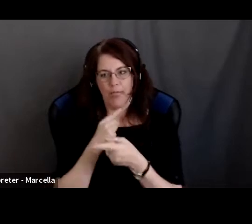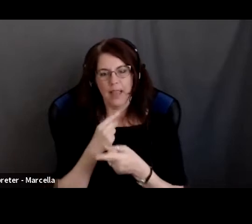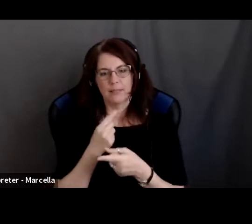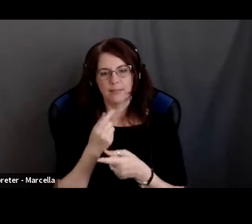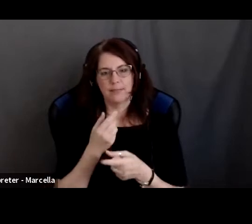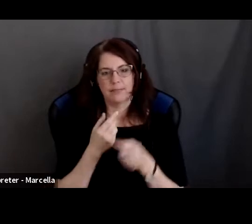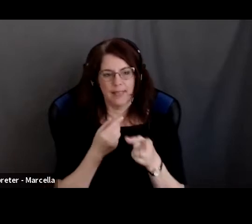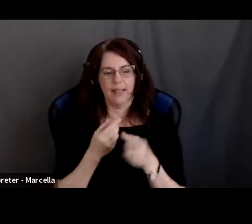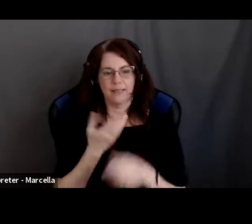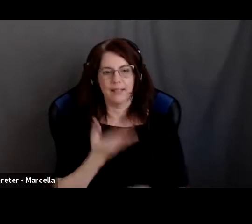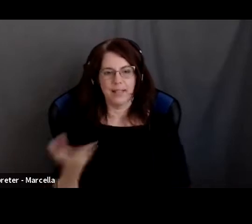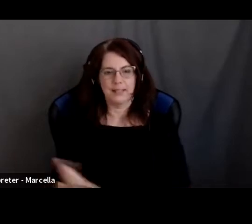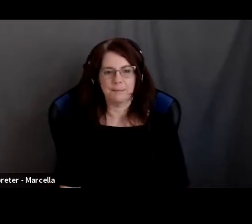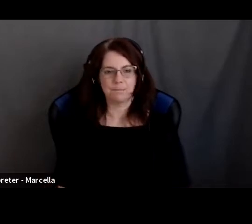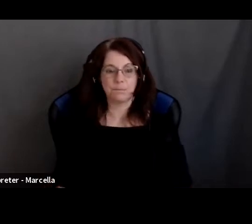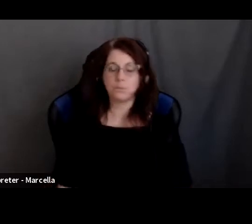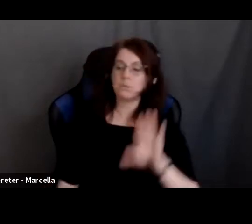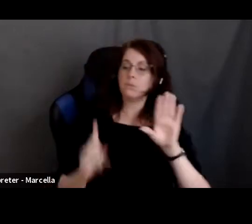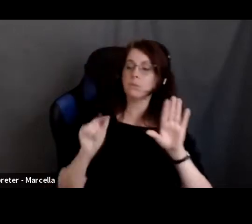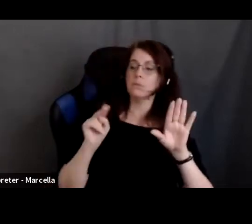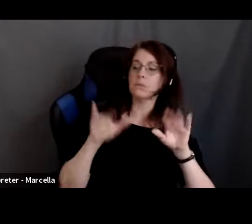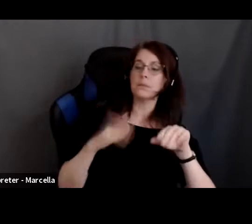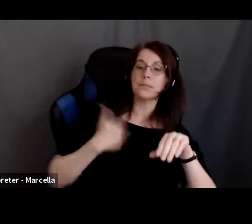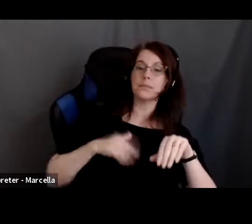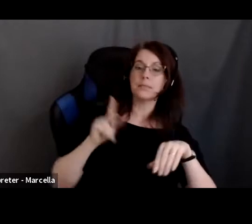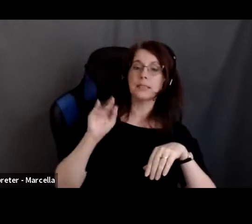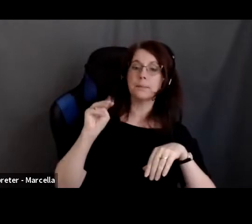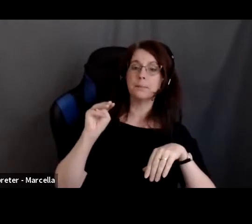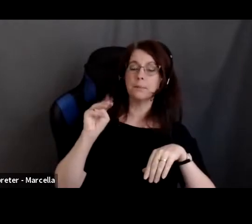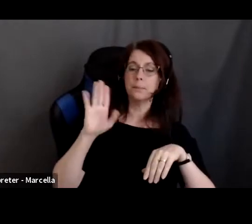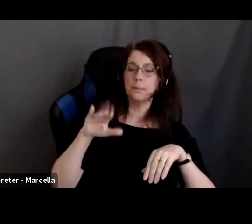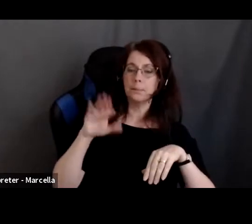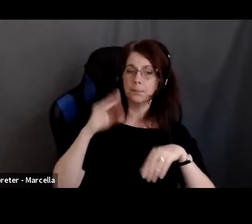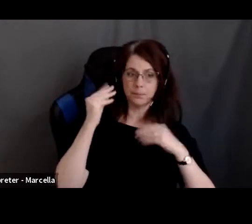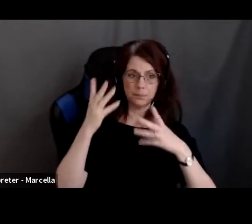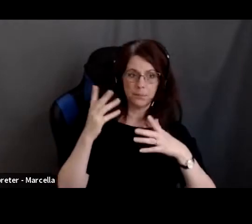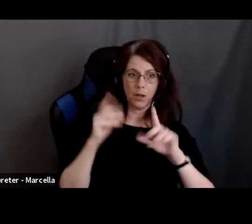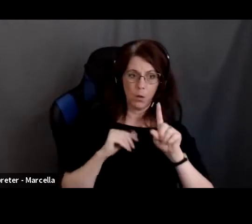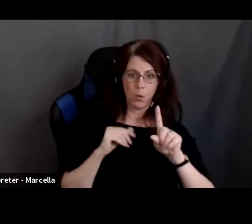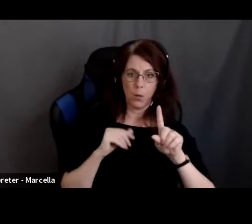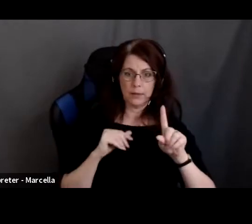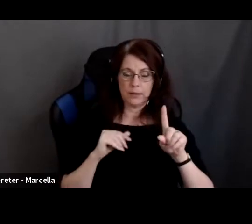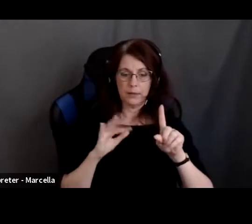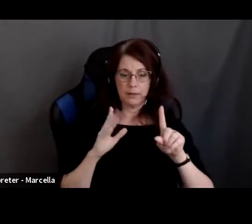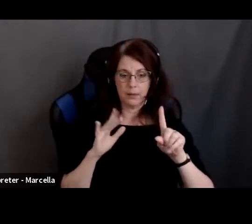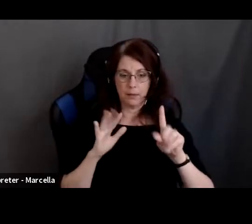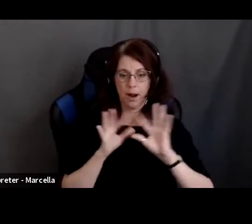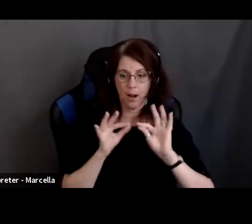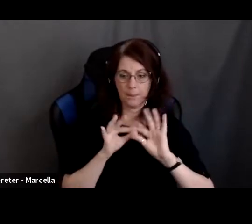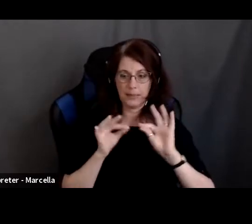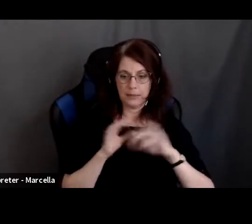device. Danny, this is Kim. Yes. I have one comment